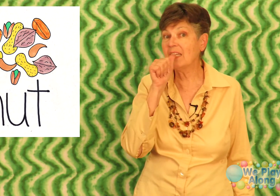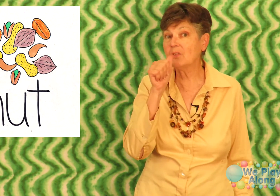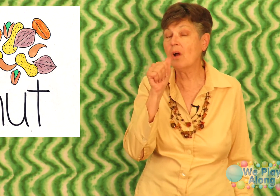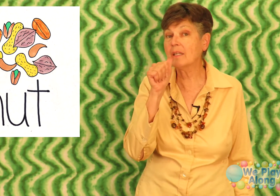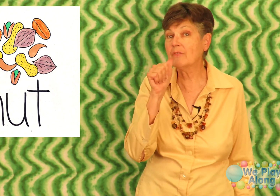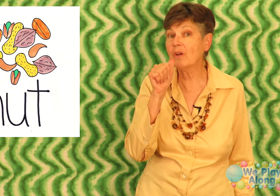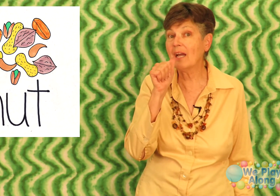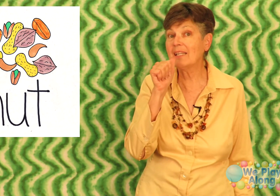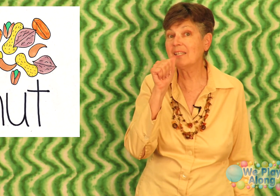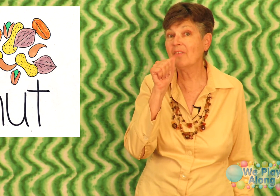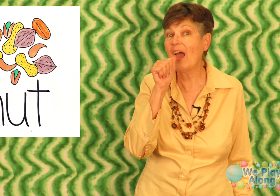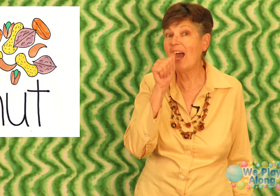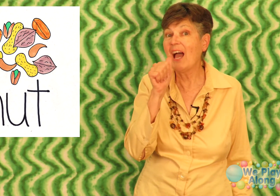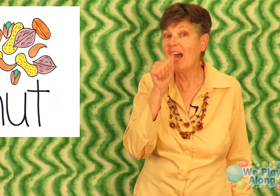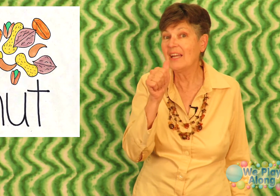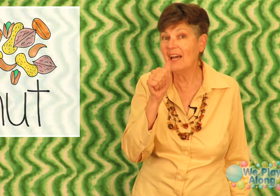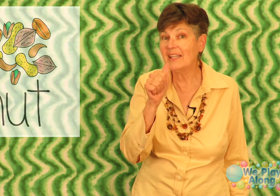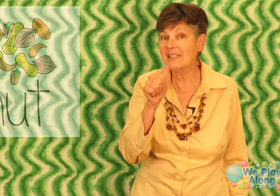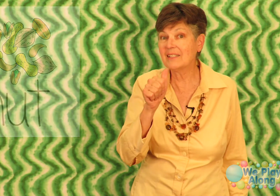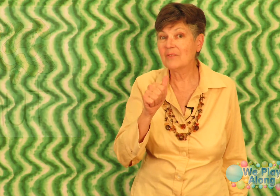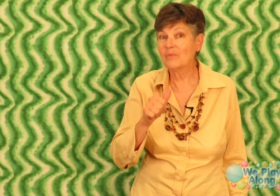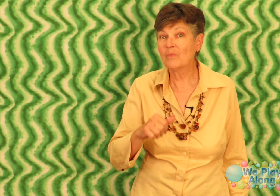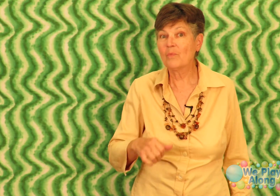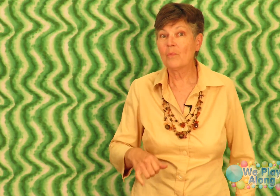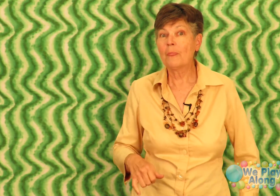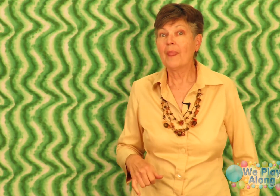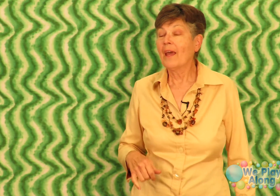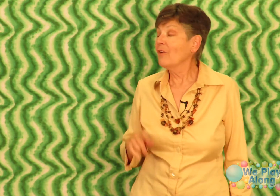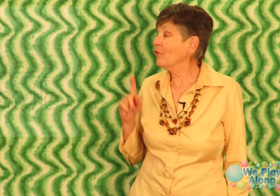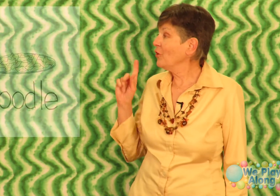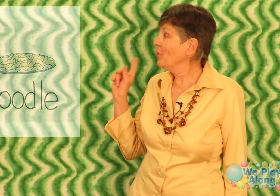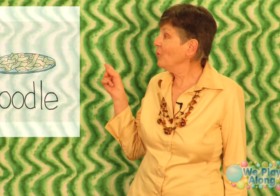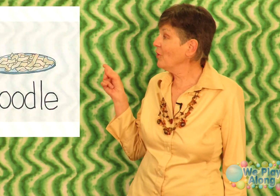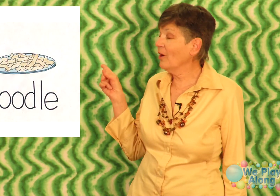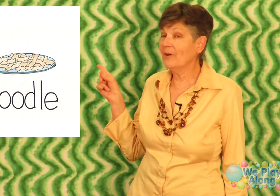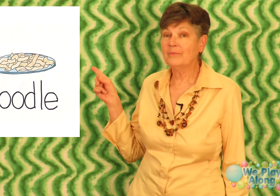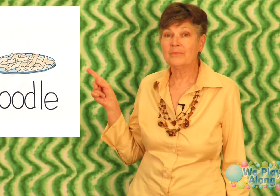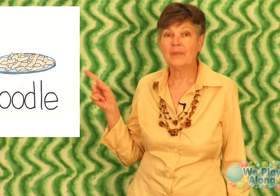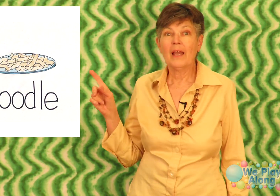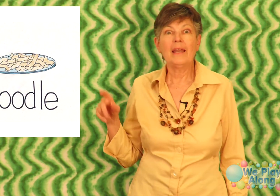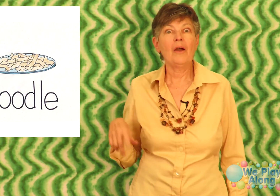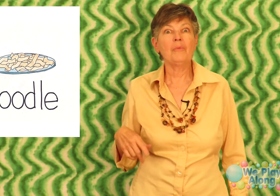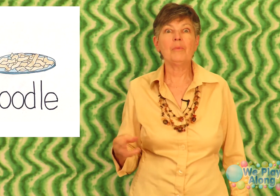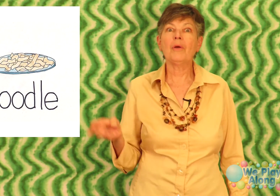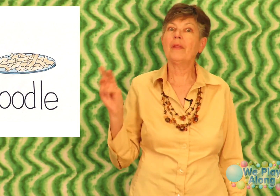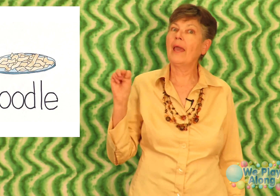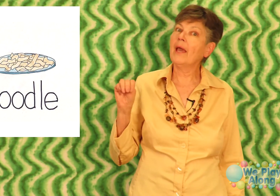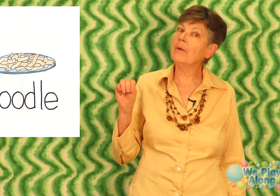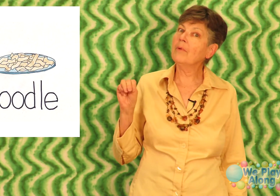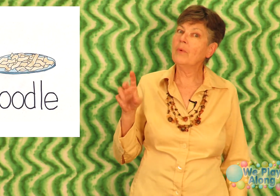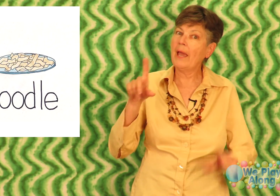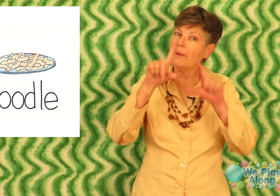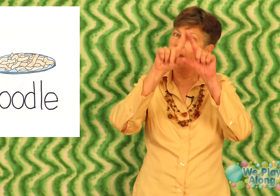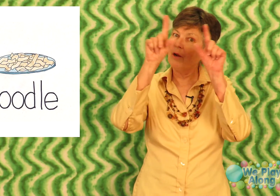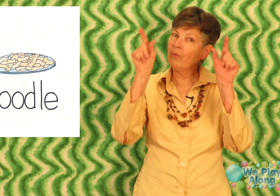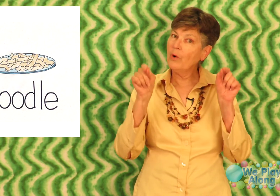these are all different kinds of nuts. For noodle, now remember in the M we had